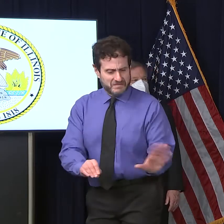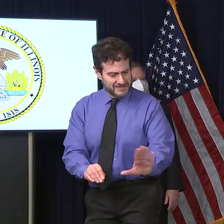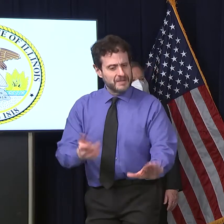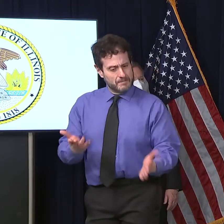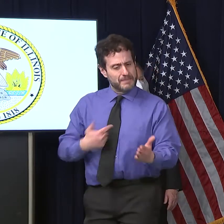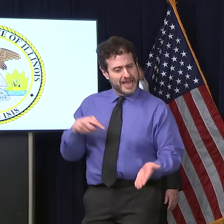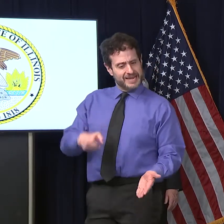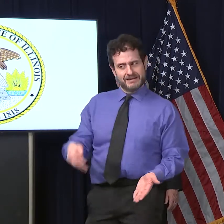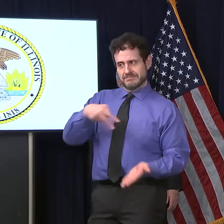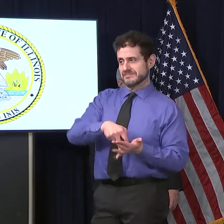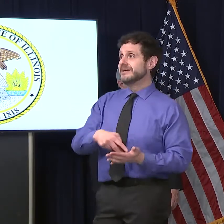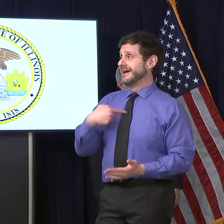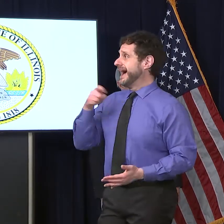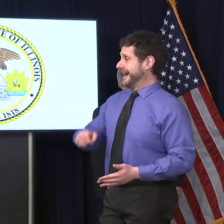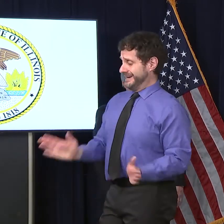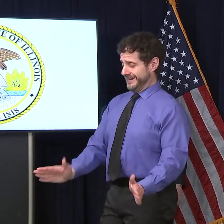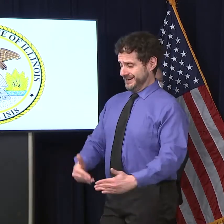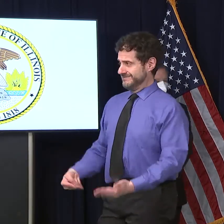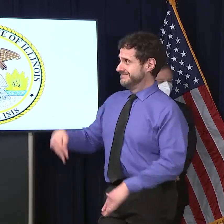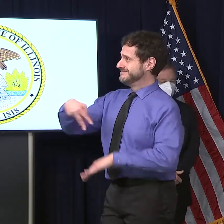I know I do. I need to take that back.